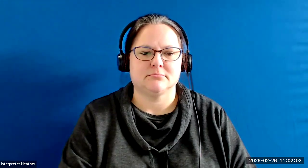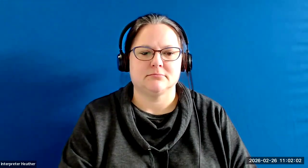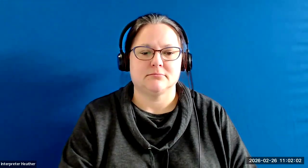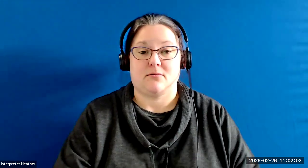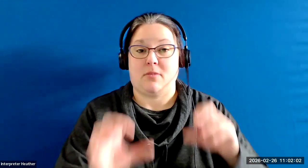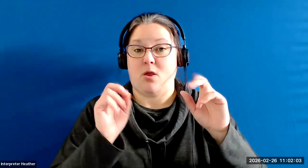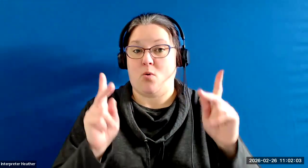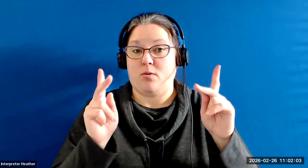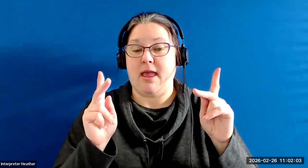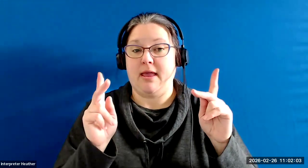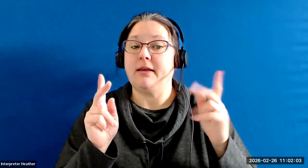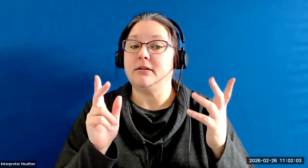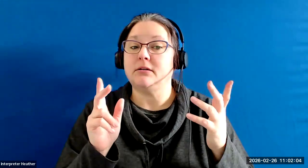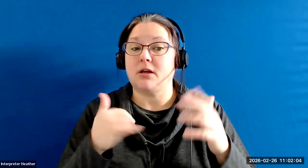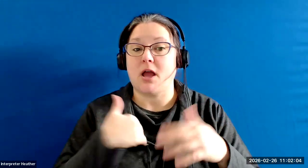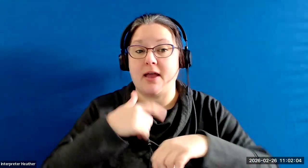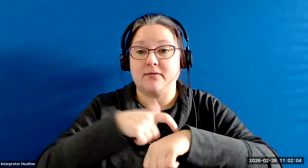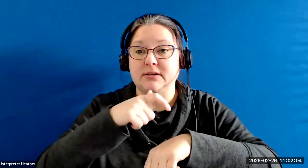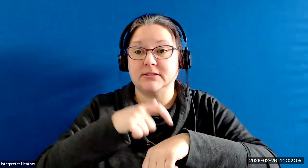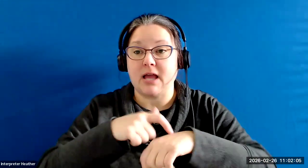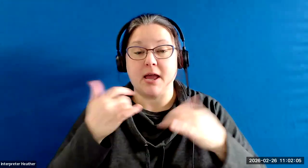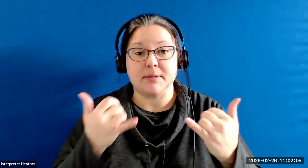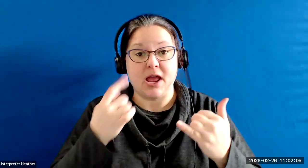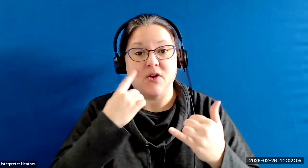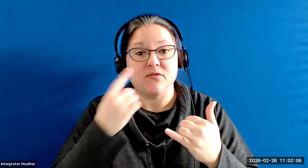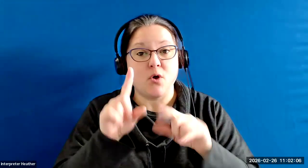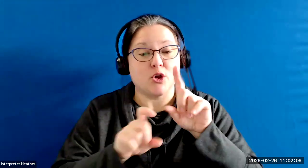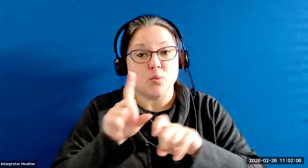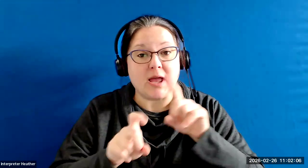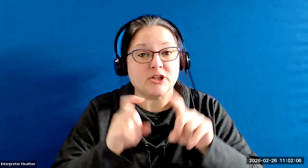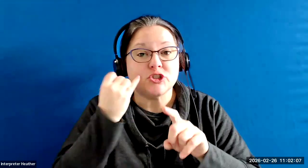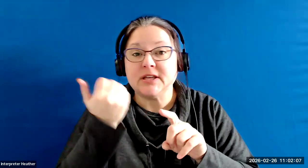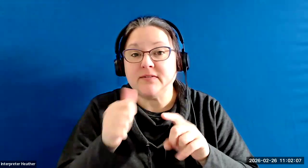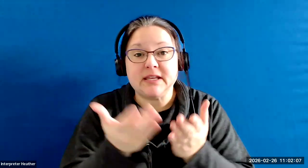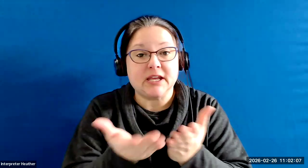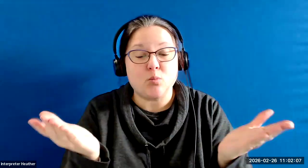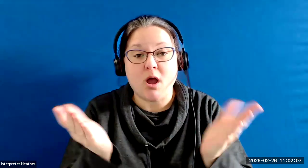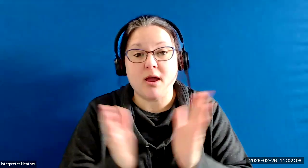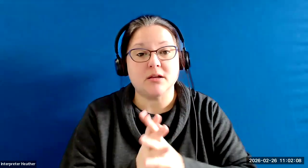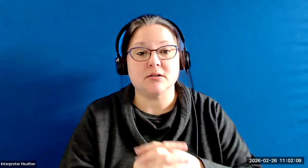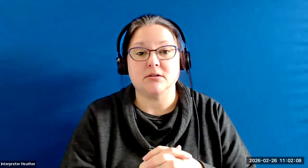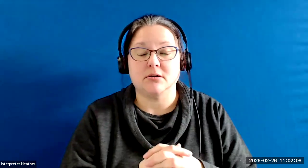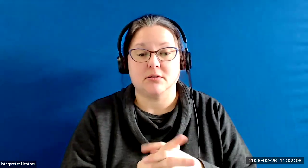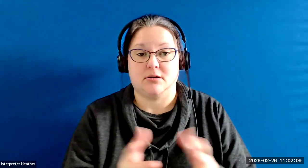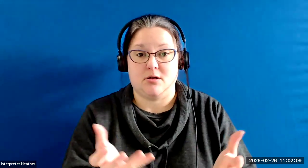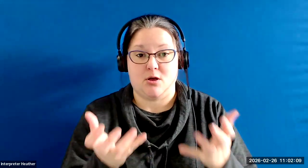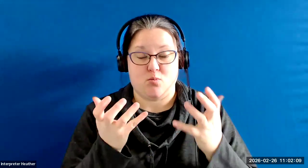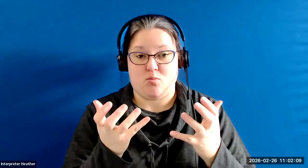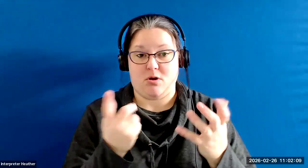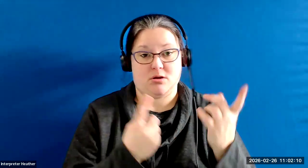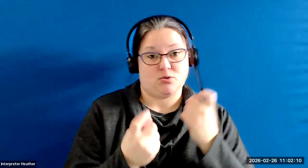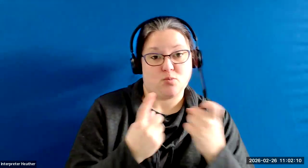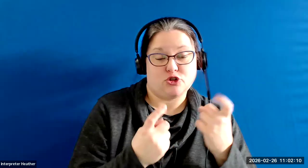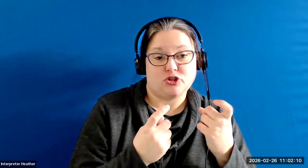Hey, we have time now for a few questions. If anyone would like has a